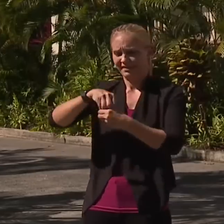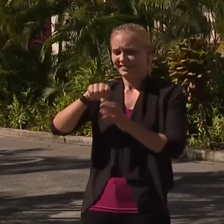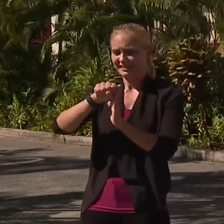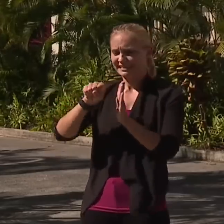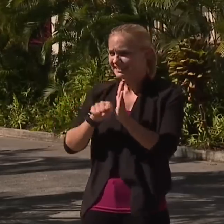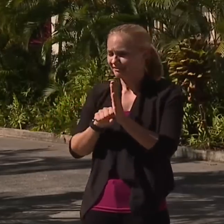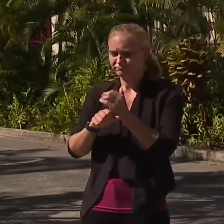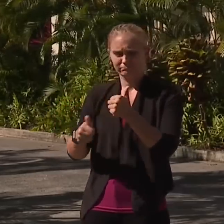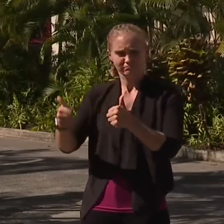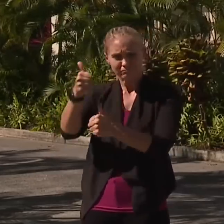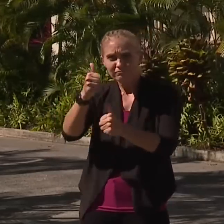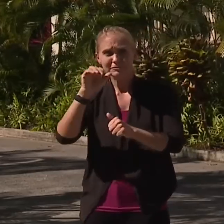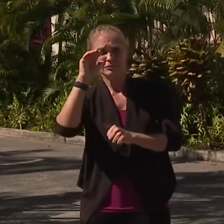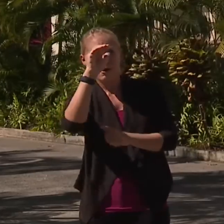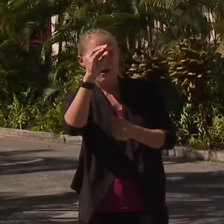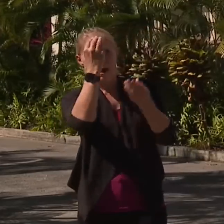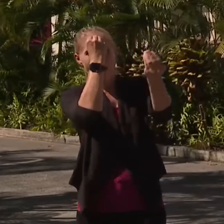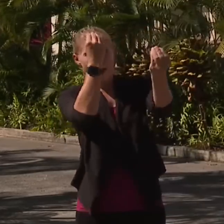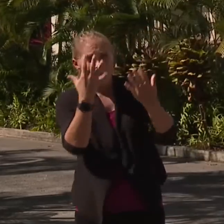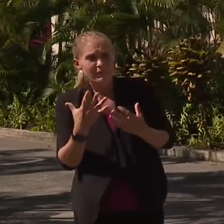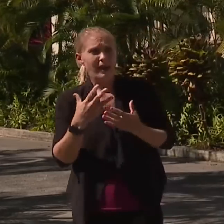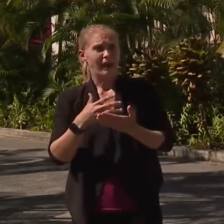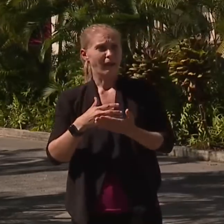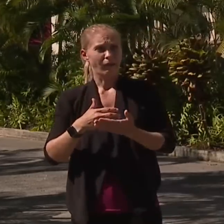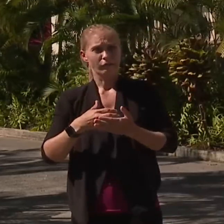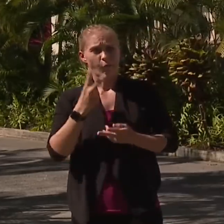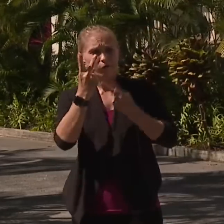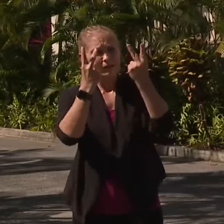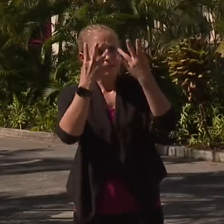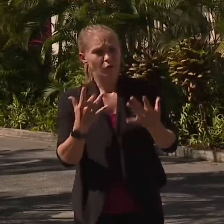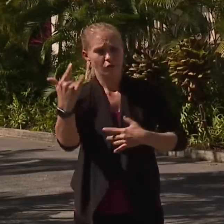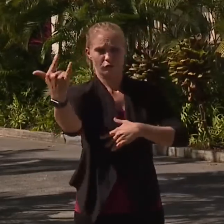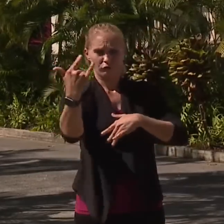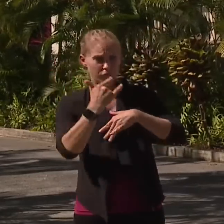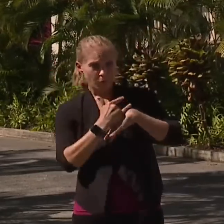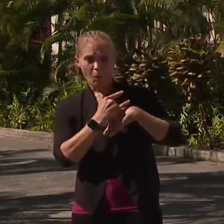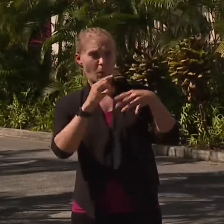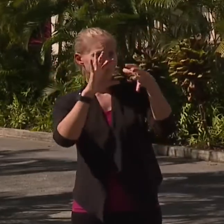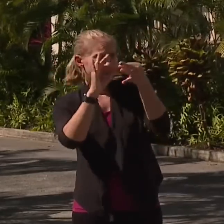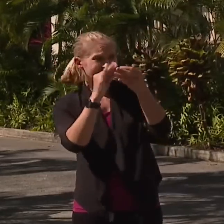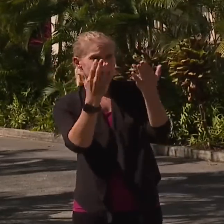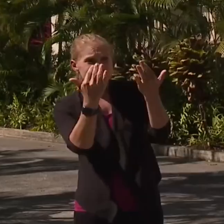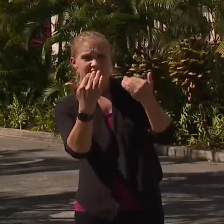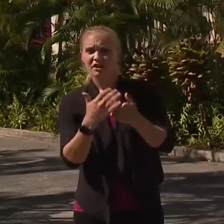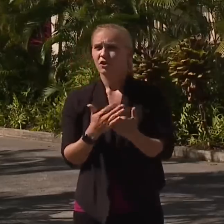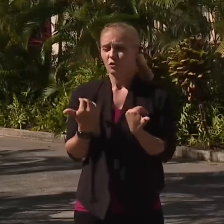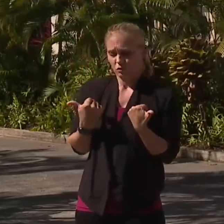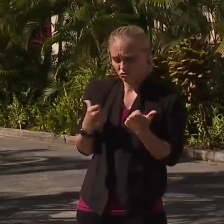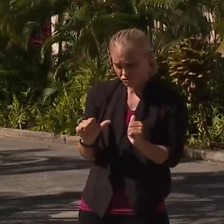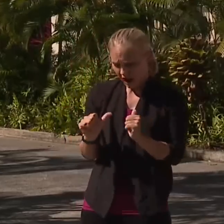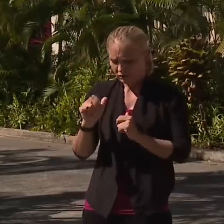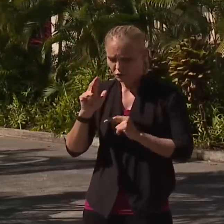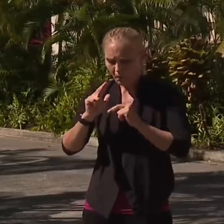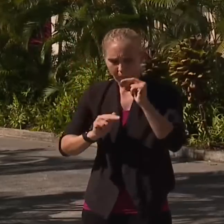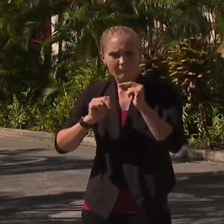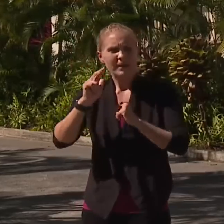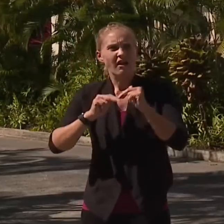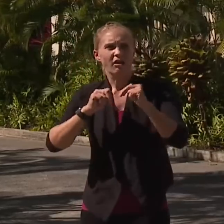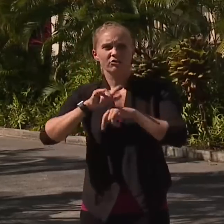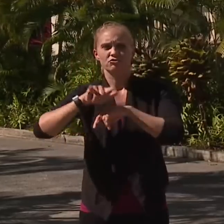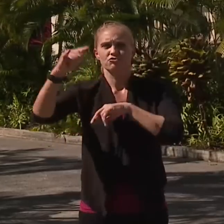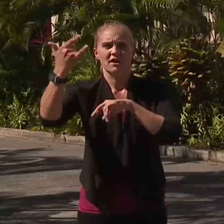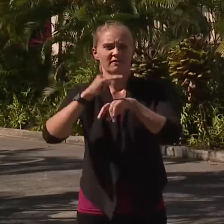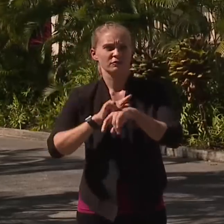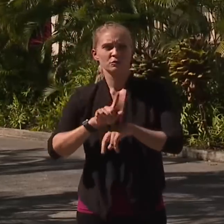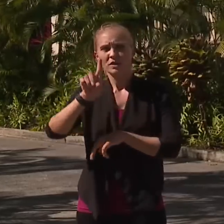to get not only updates for travel and tourism, but also some messages. We work on our rebuilding.travel forum with